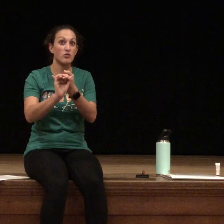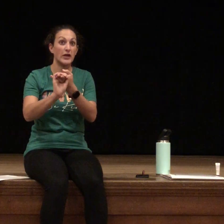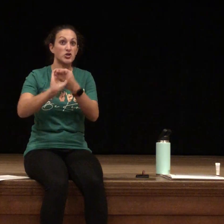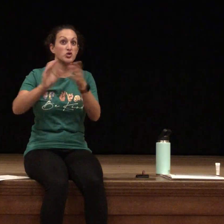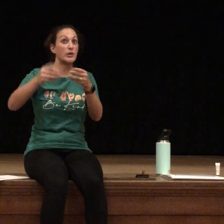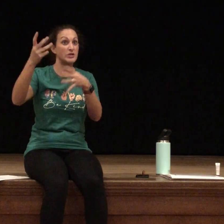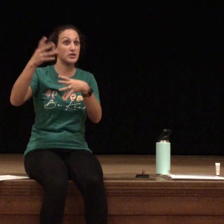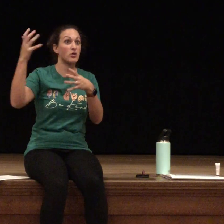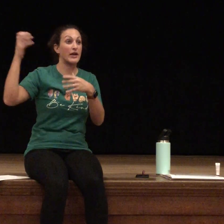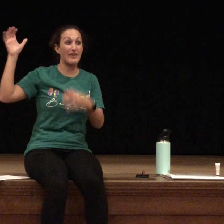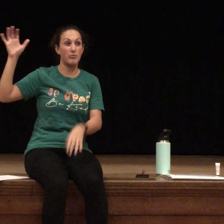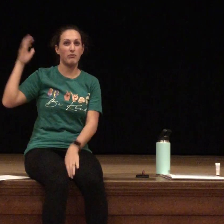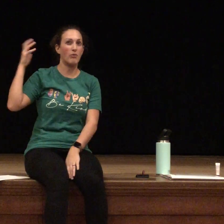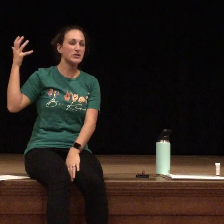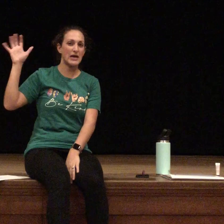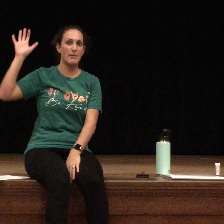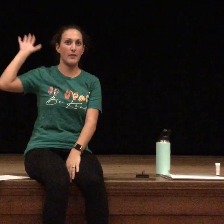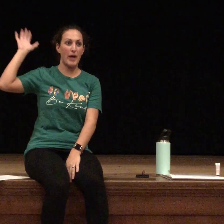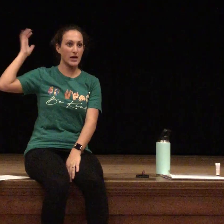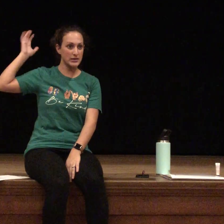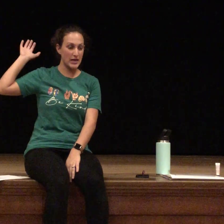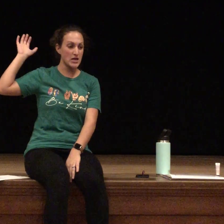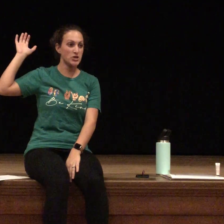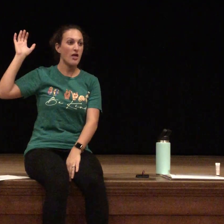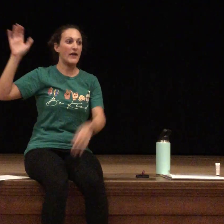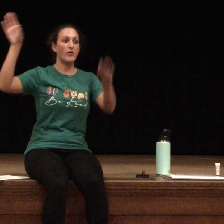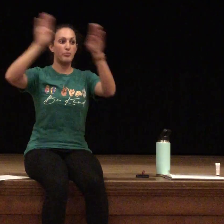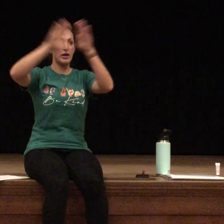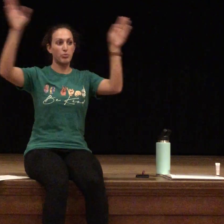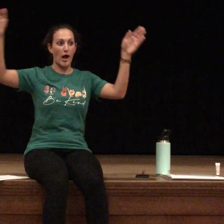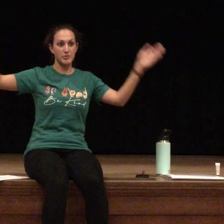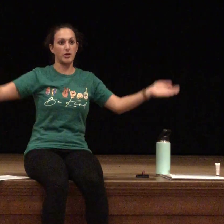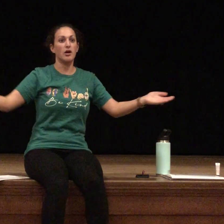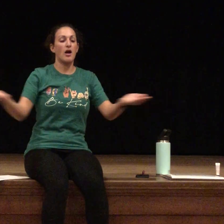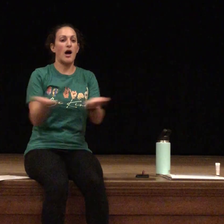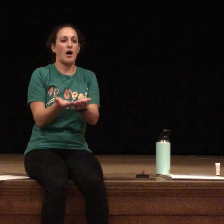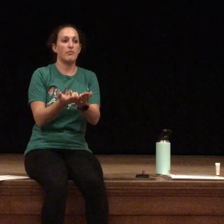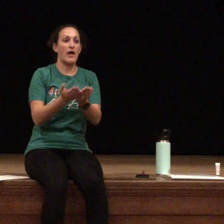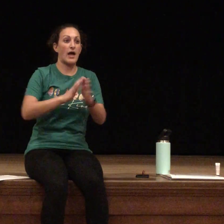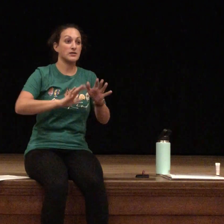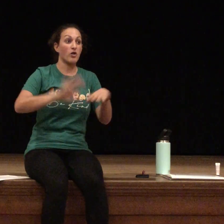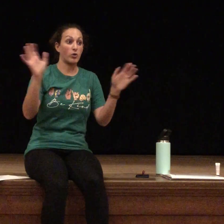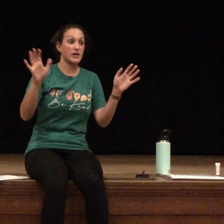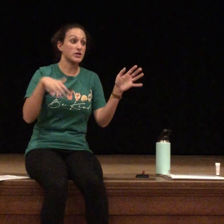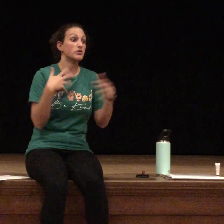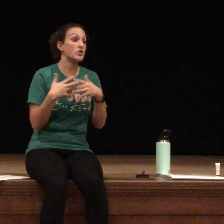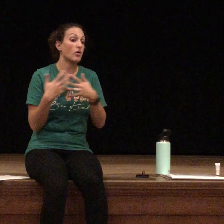like scripted. So like most of the time in the back of the stage, they have a big prompter that has all the words on it too. So you could